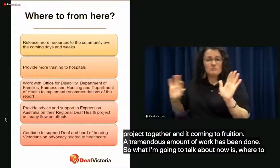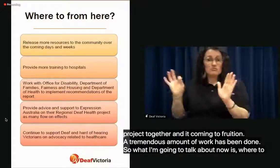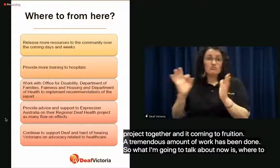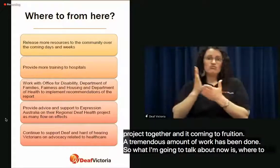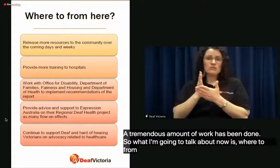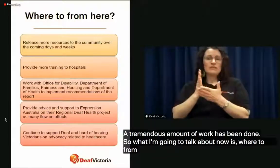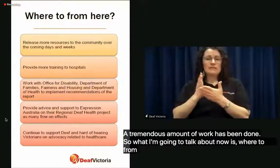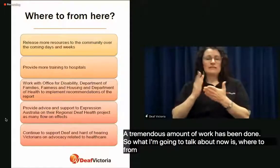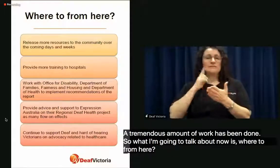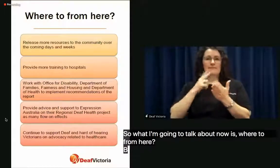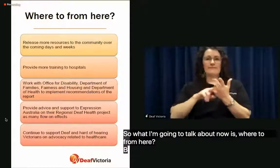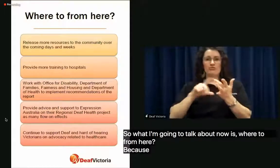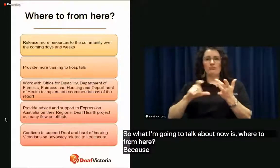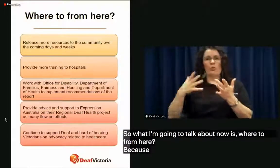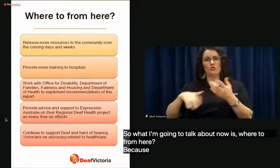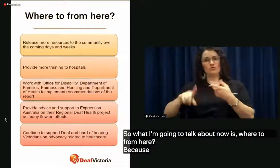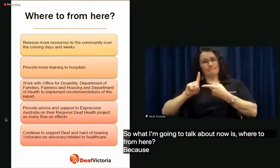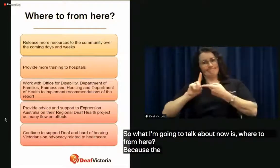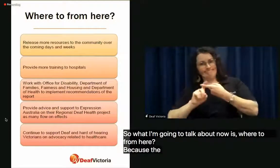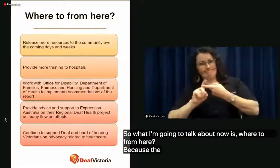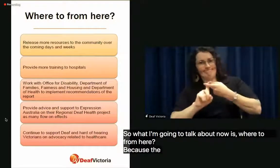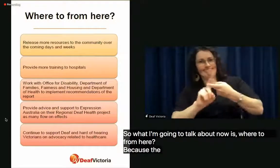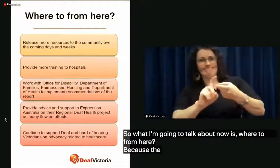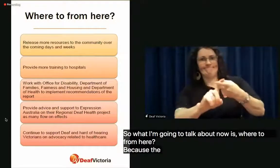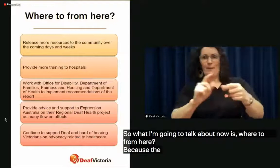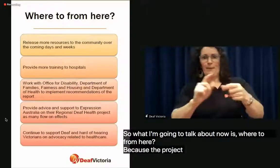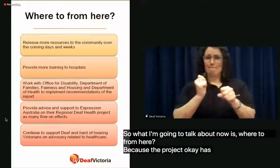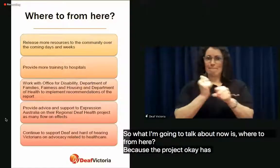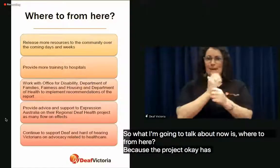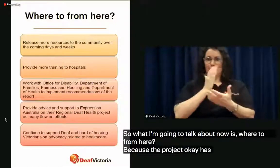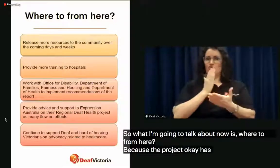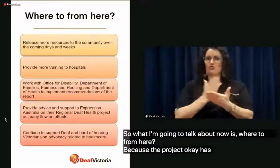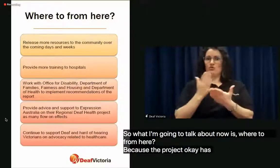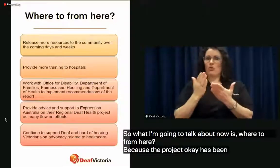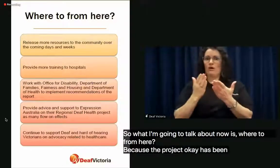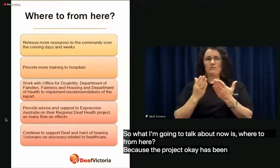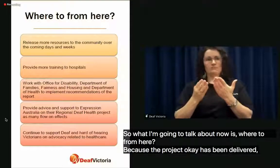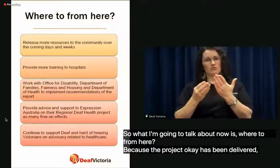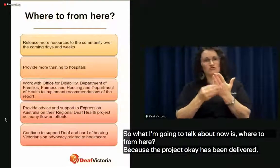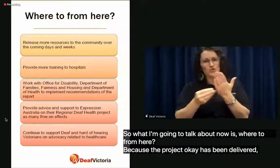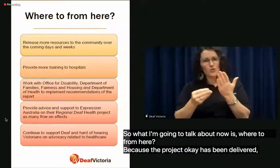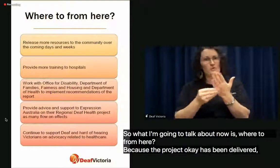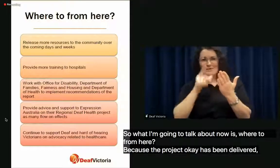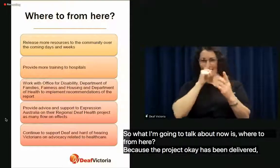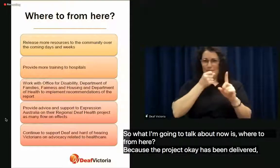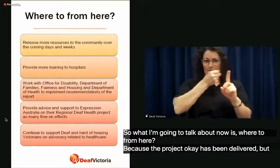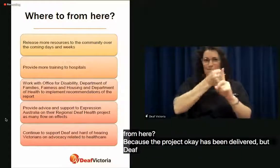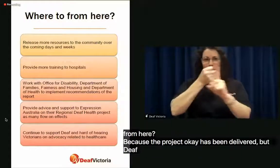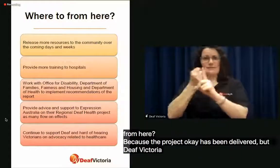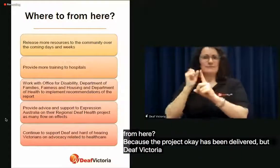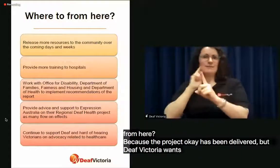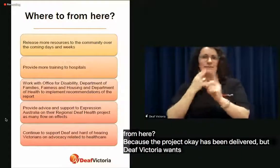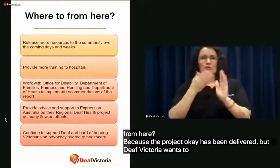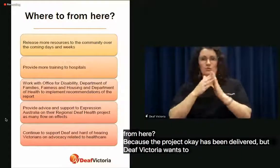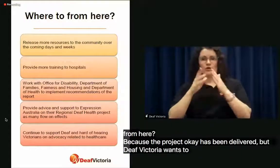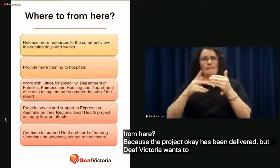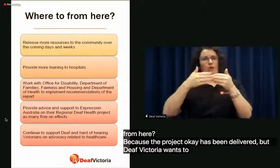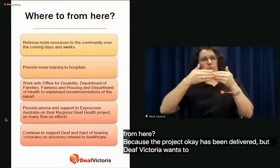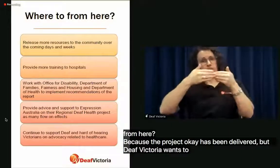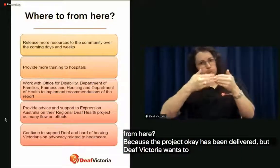delivered, but Deaf Victoria wants to maintain all the great work to ensure that the resources are able